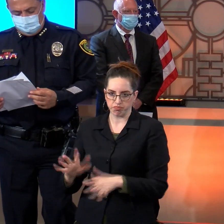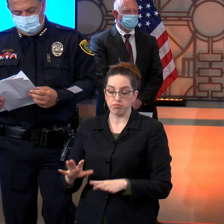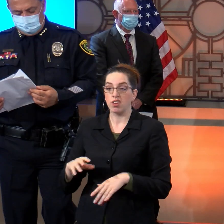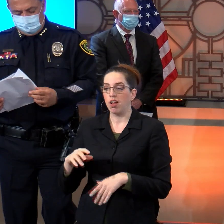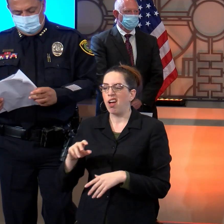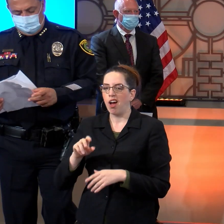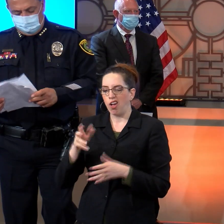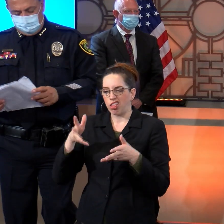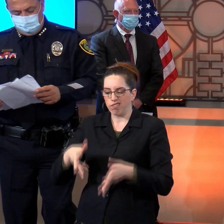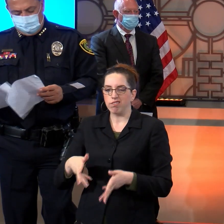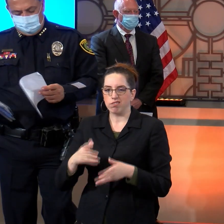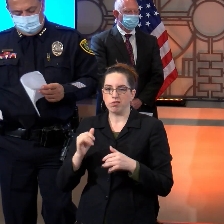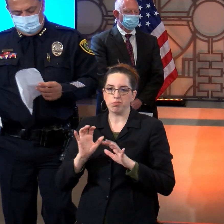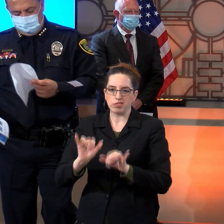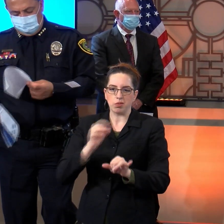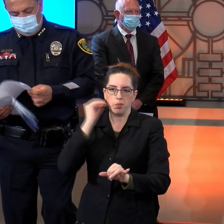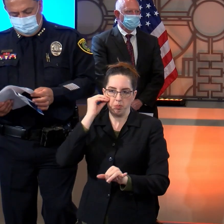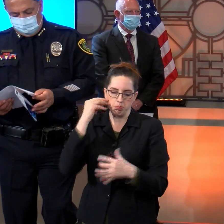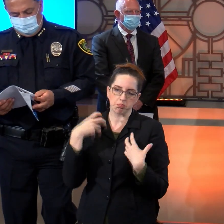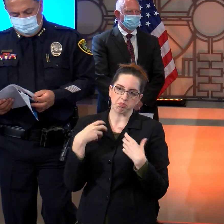The rest are recovering at home.